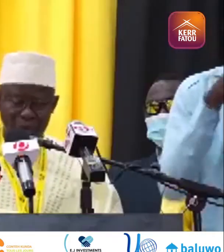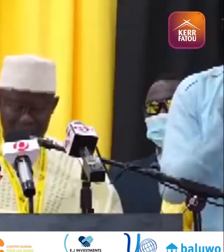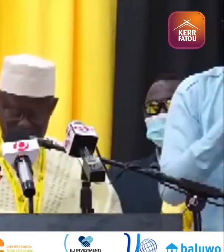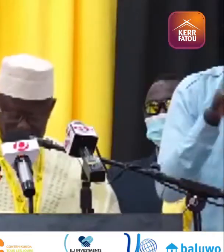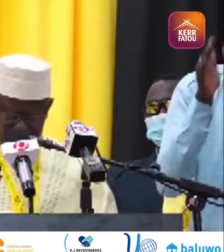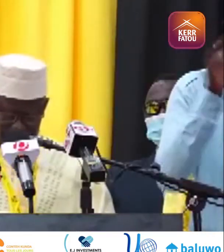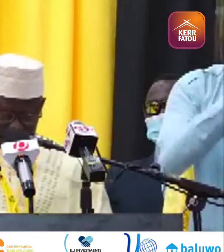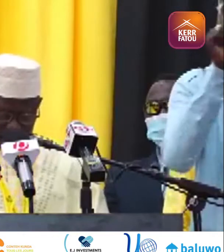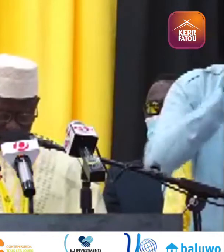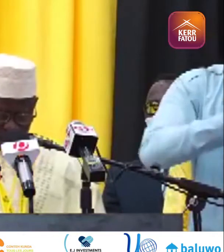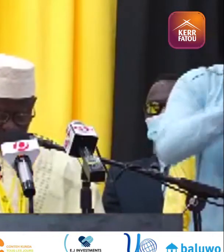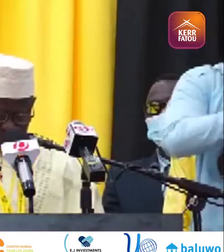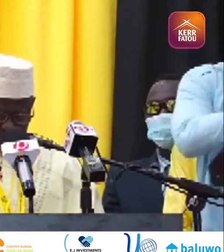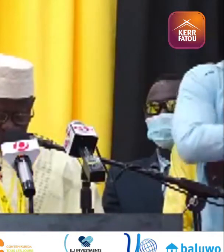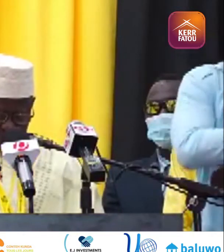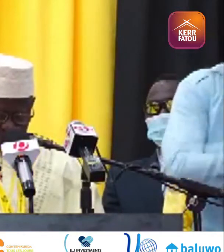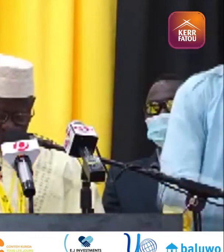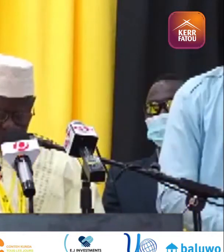and Soma.